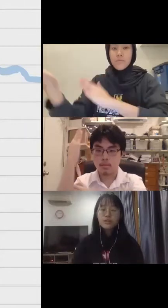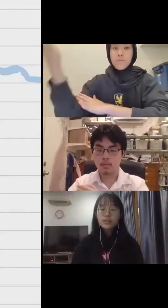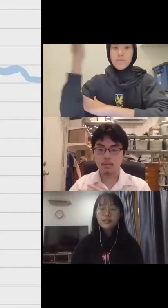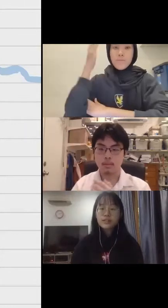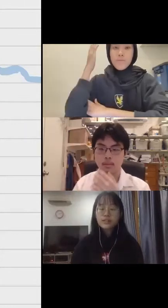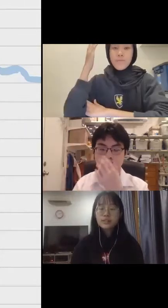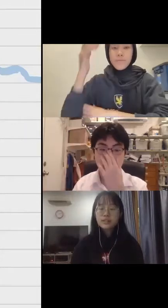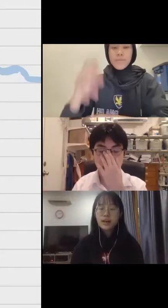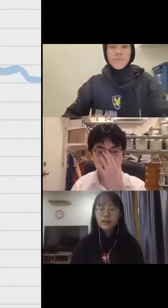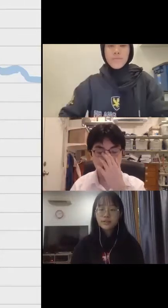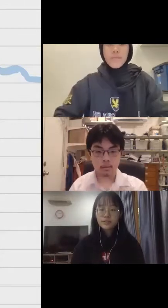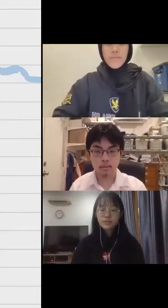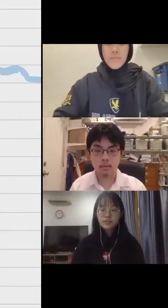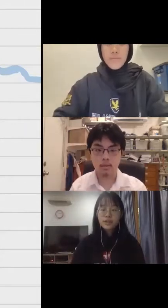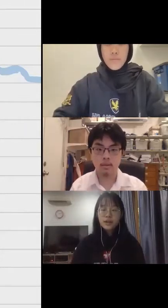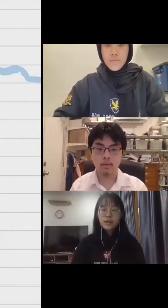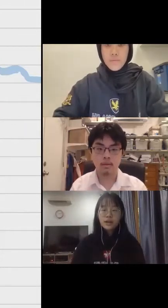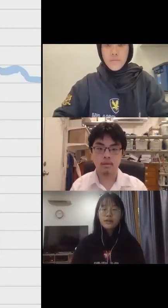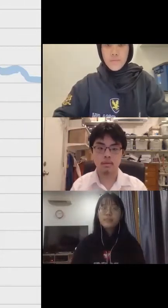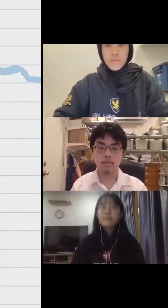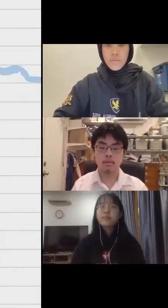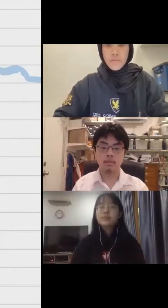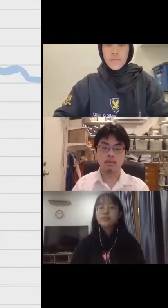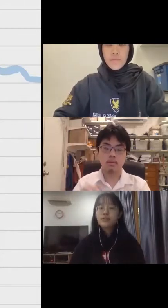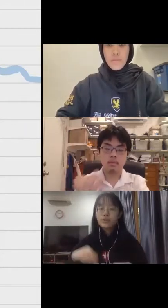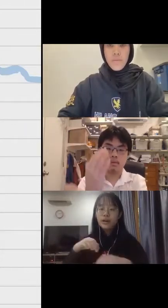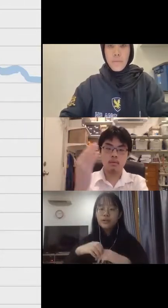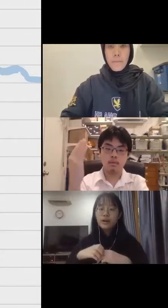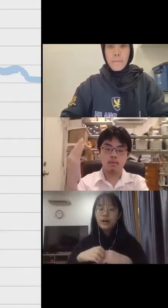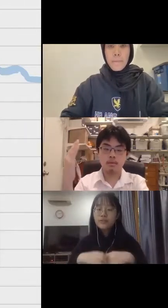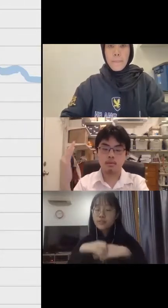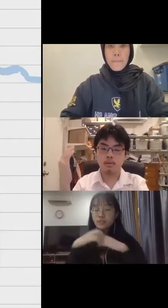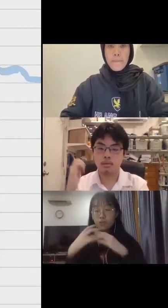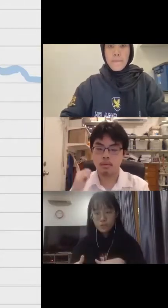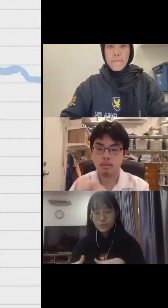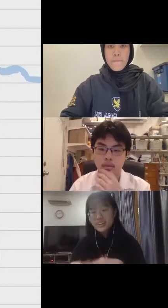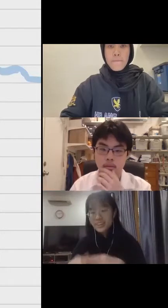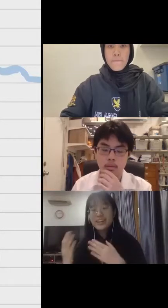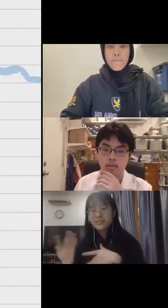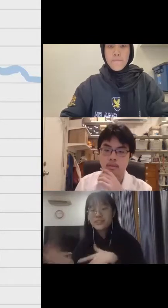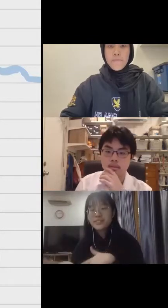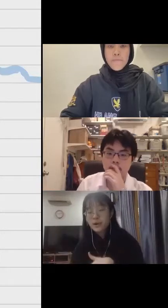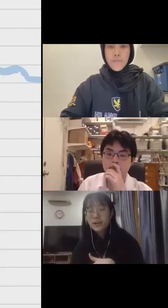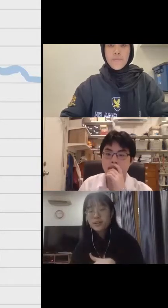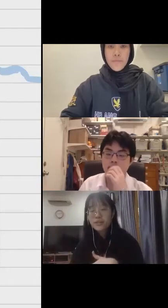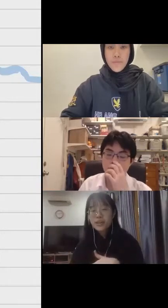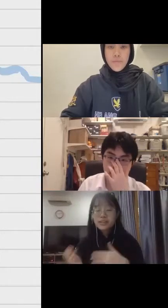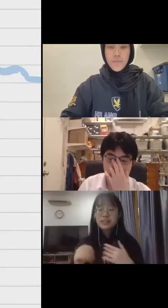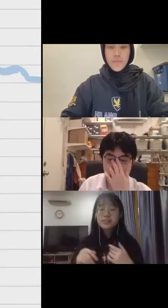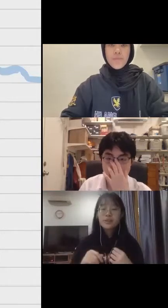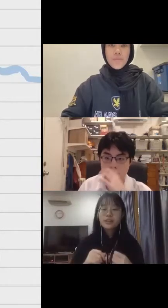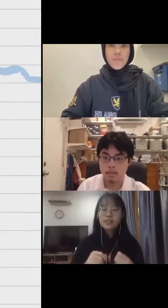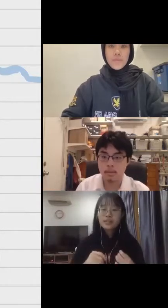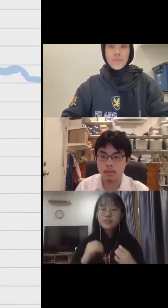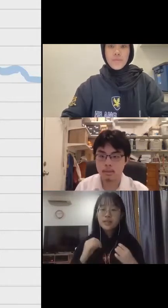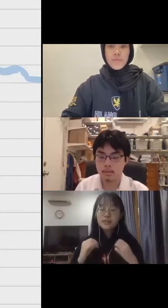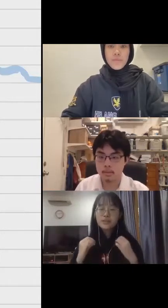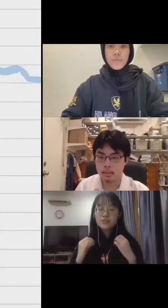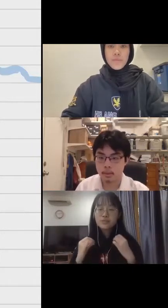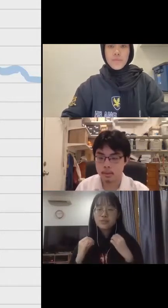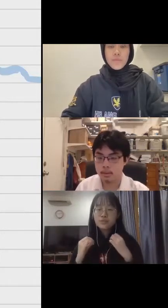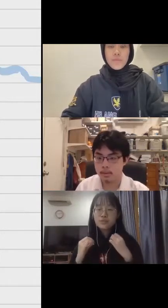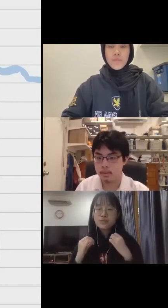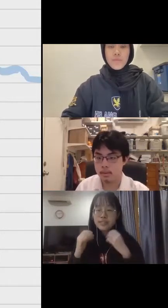So next is afternoon. So you know how afternoon, like after 12, is when the sun